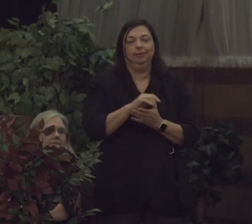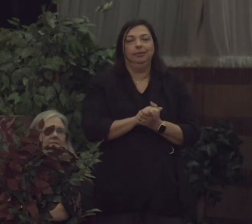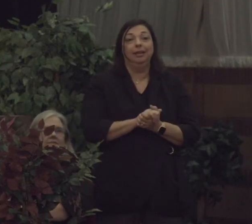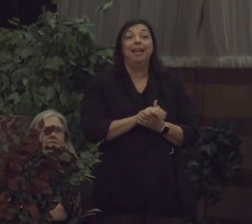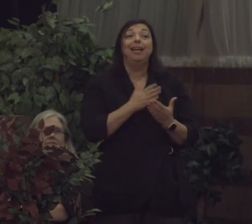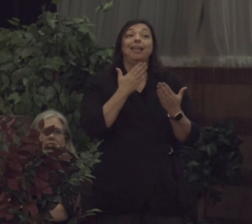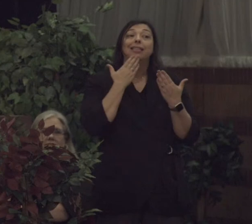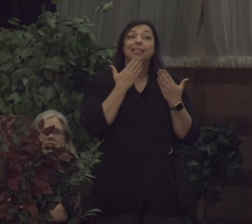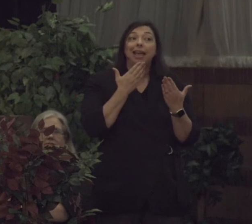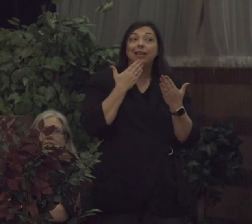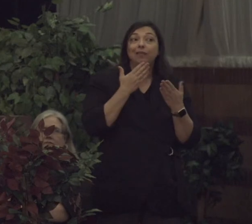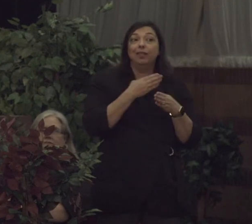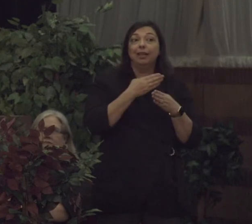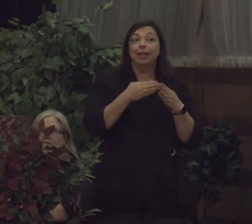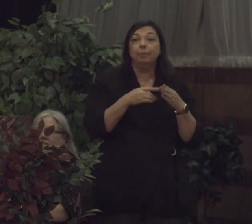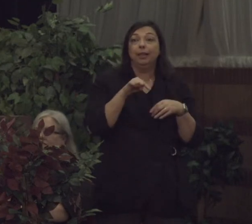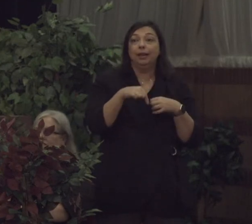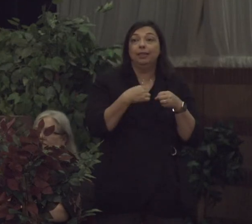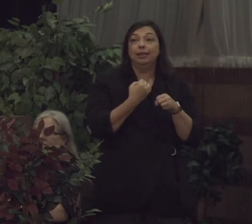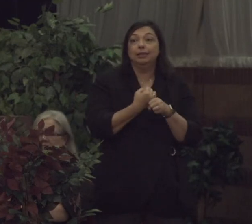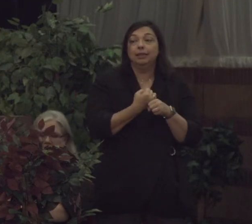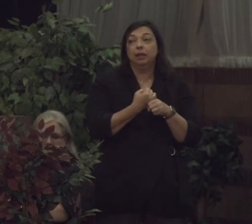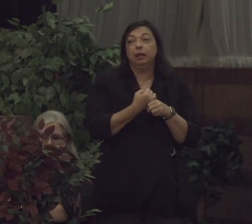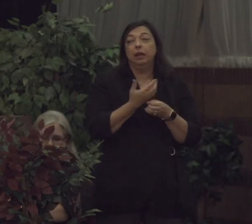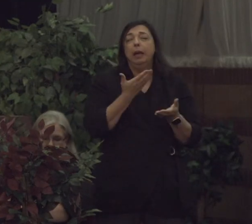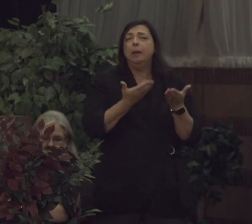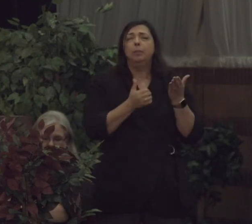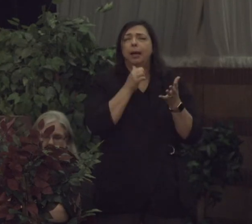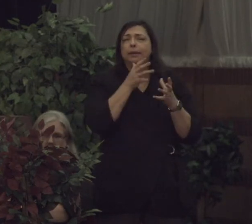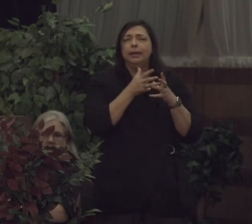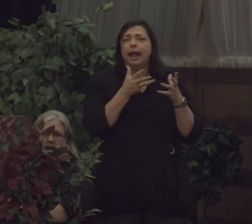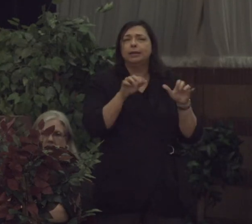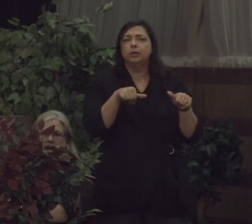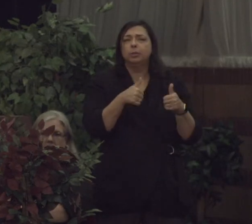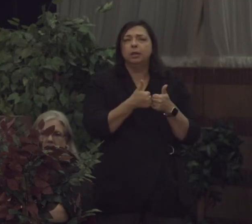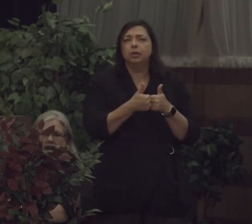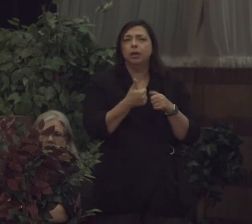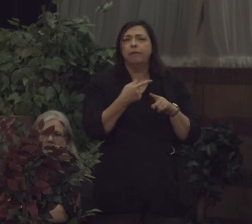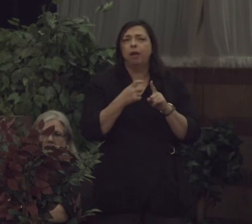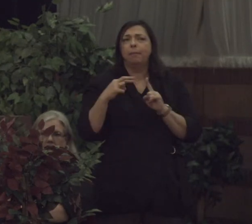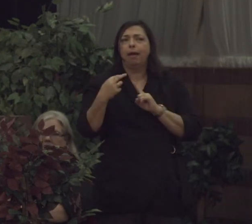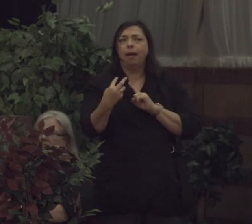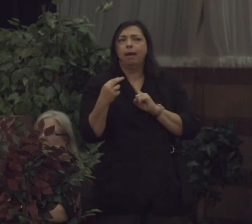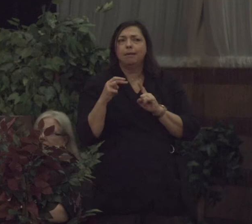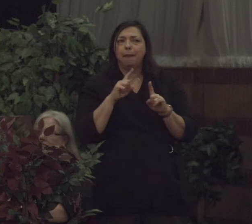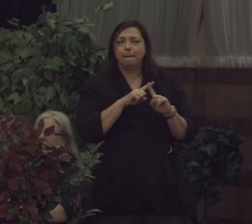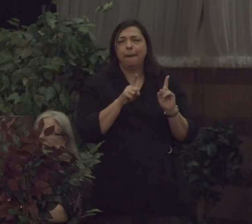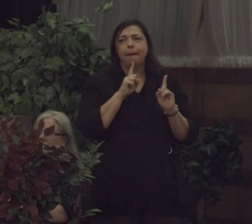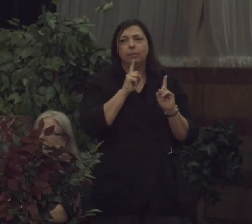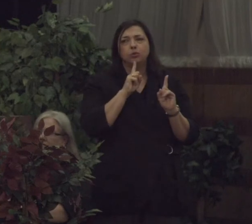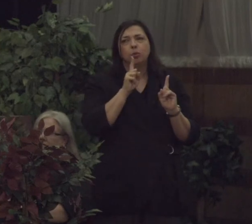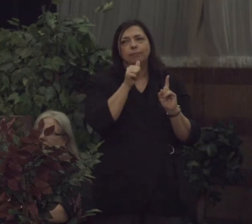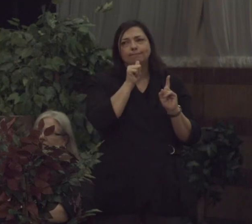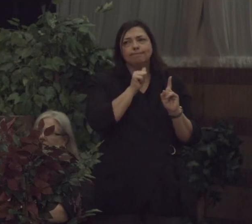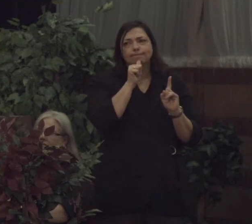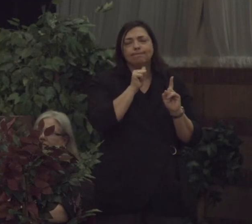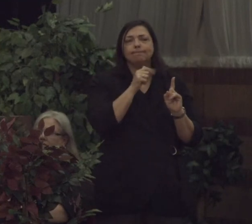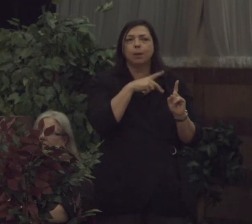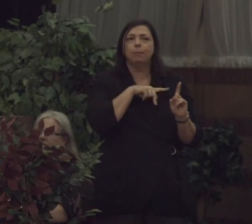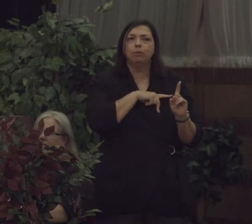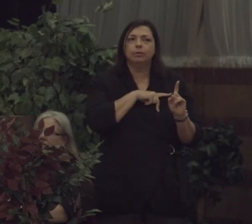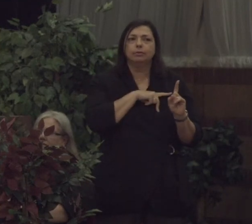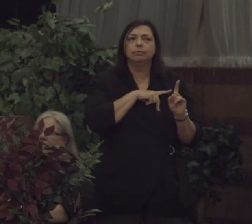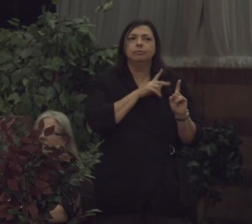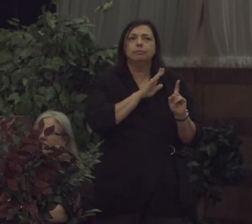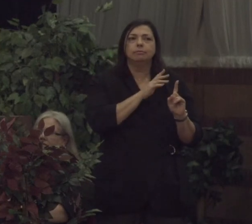And thankfully, completing this year with probably not too many challenges from the outside, but I'm sure you dealt with personally